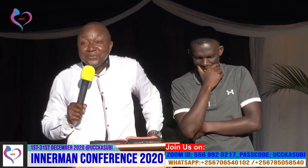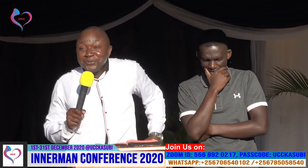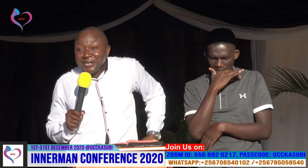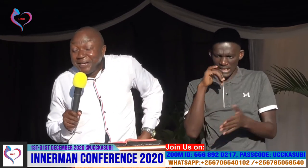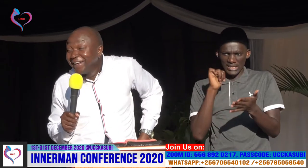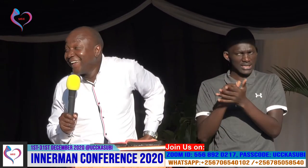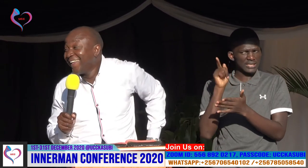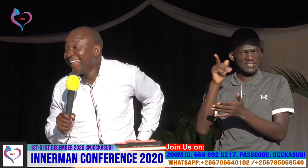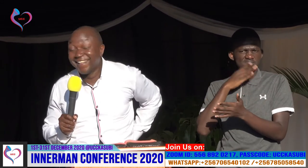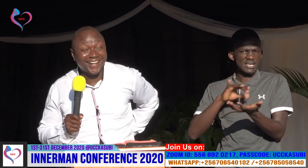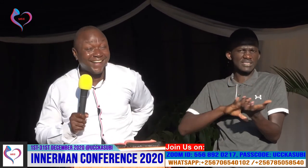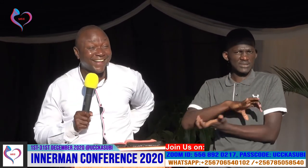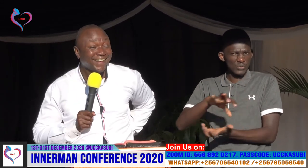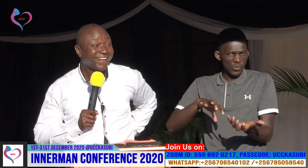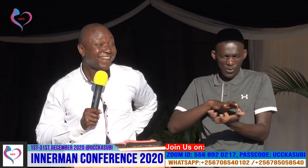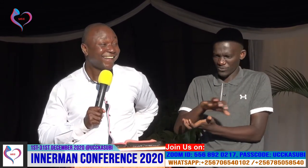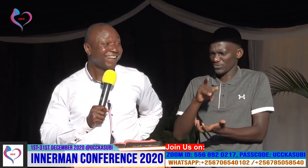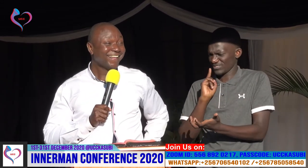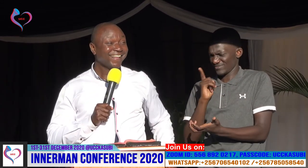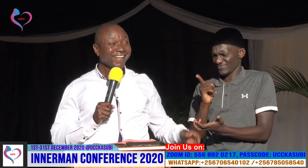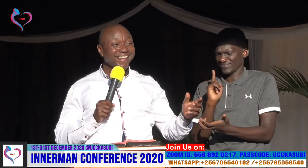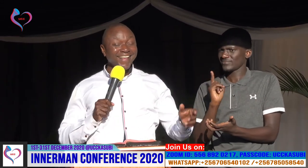is confusing.